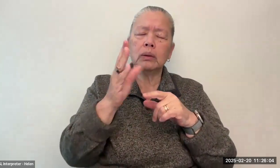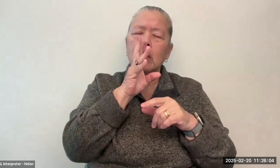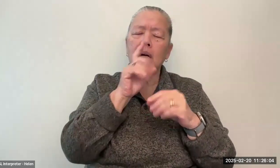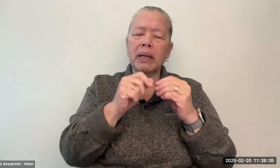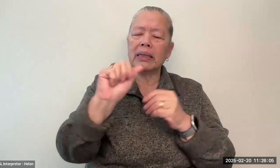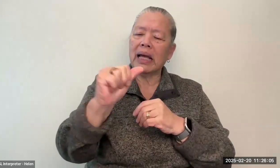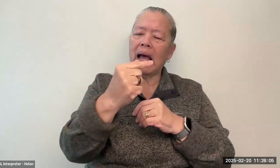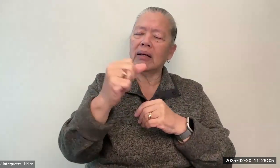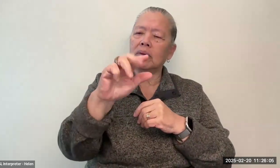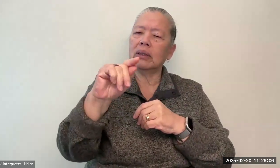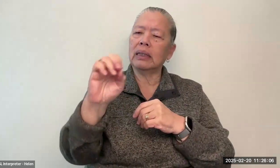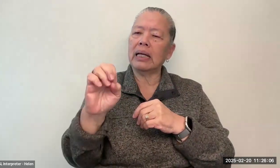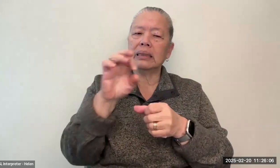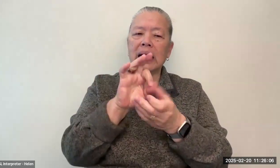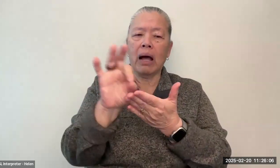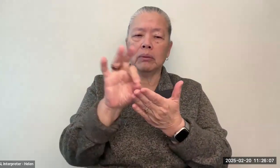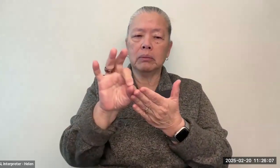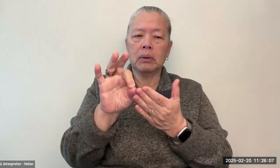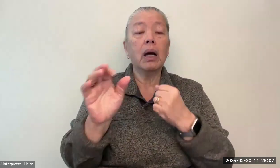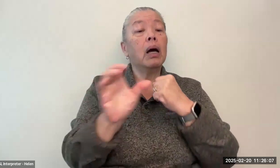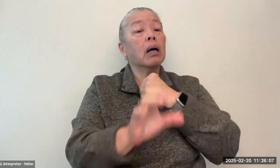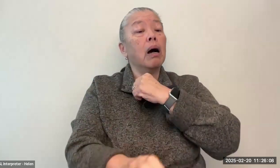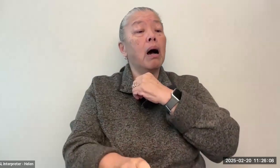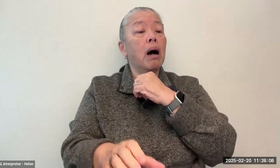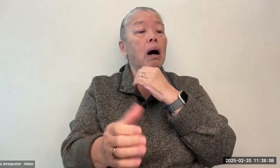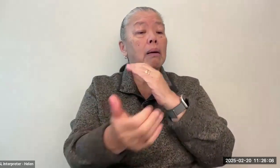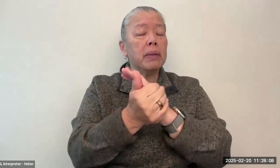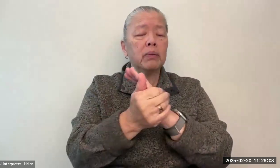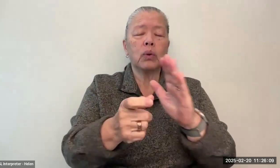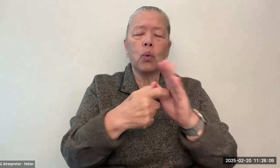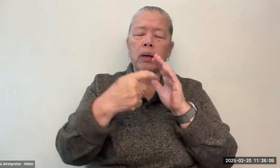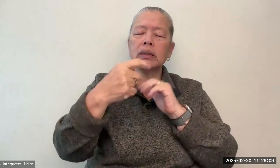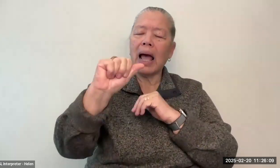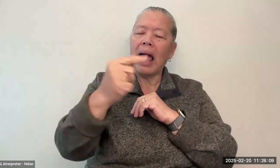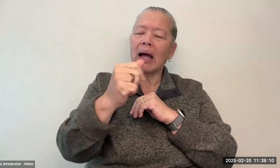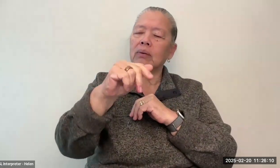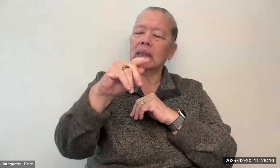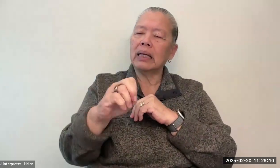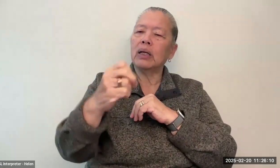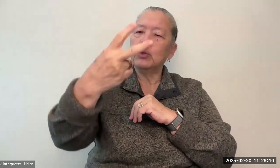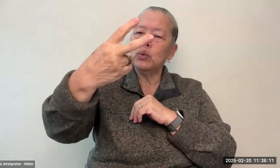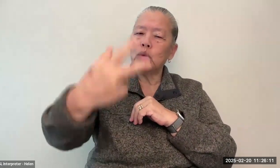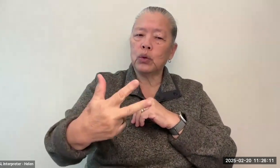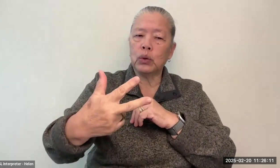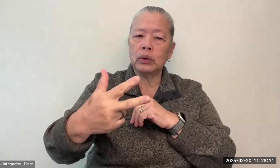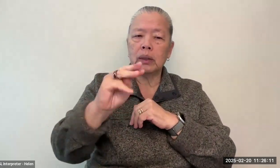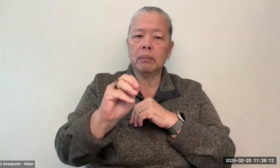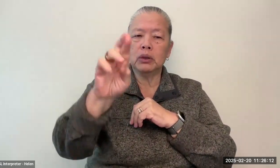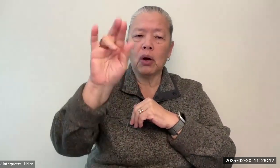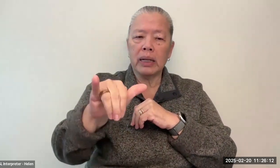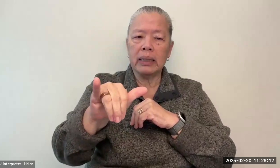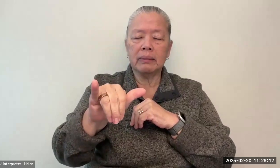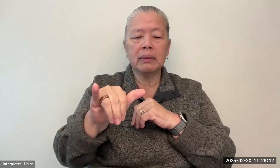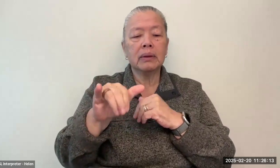votes, constitutional amendments require an aggregate 2/3 majority. So understanding how every vote contributes to the